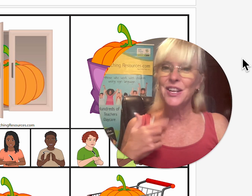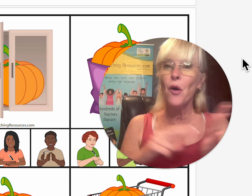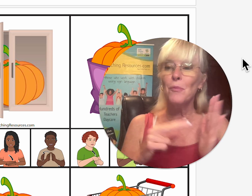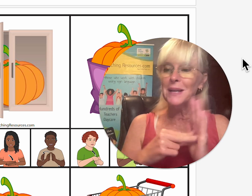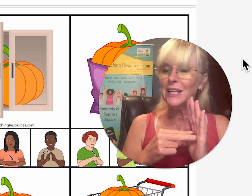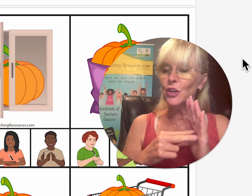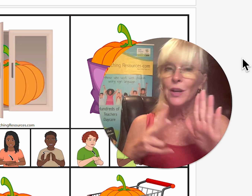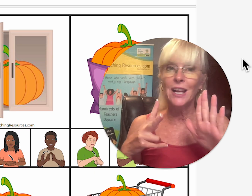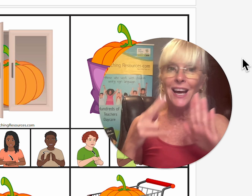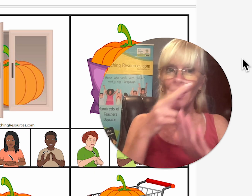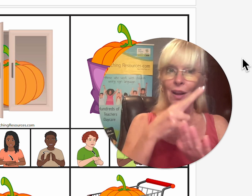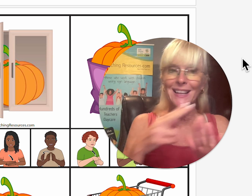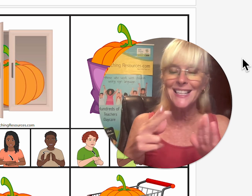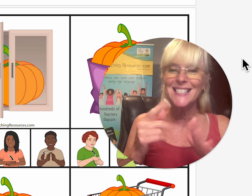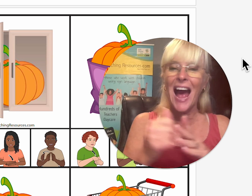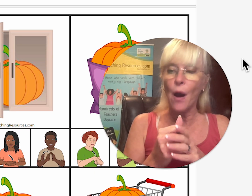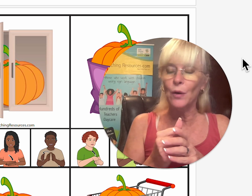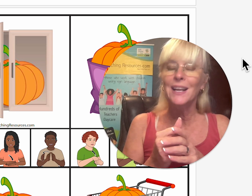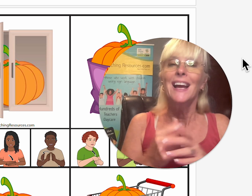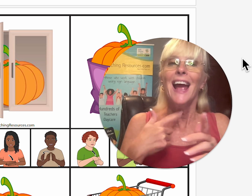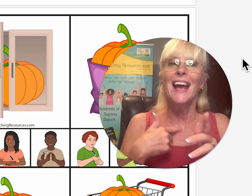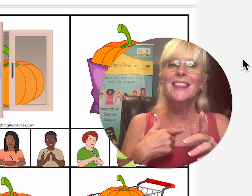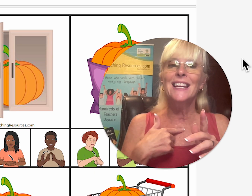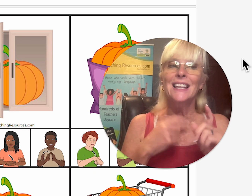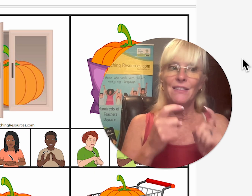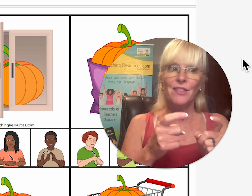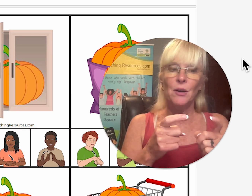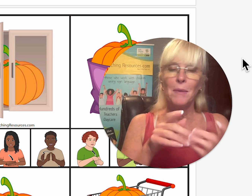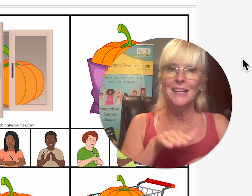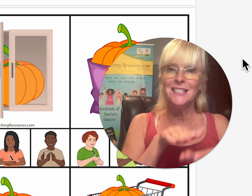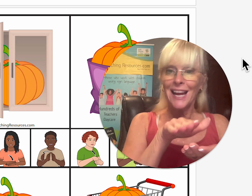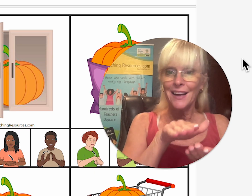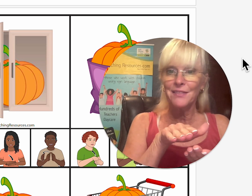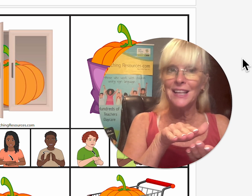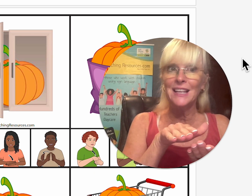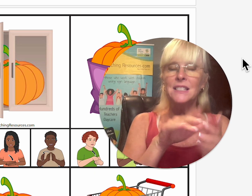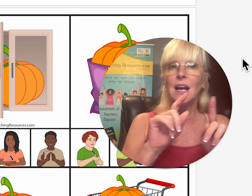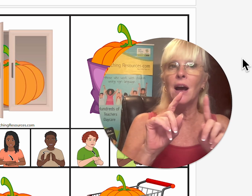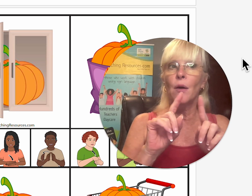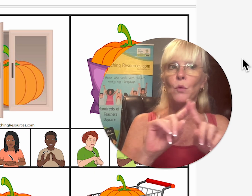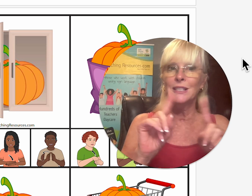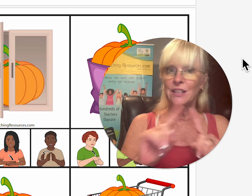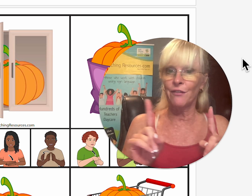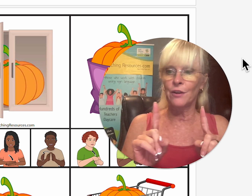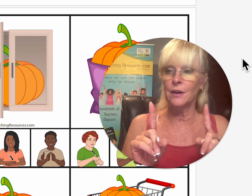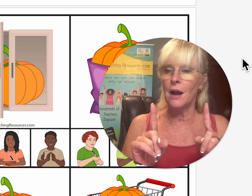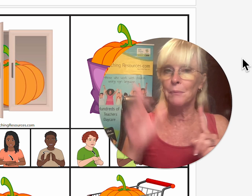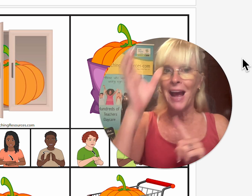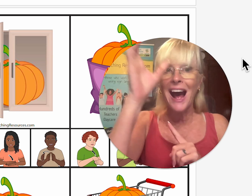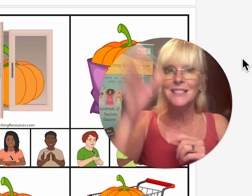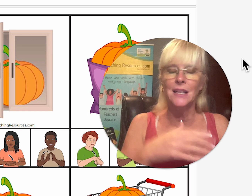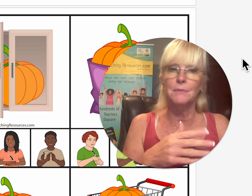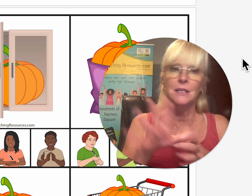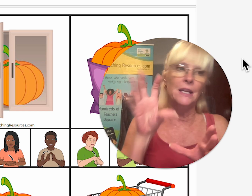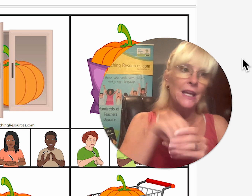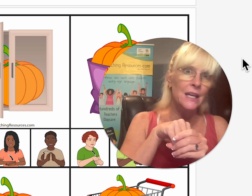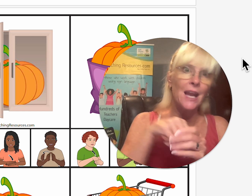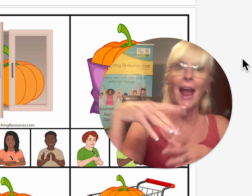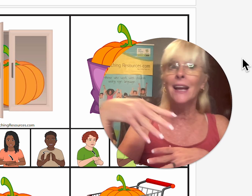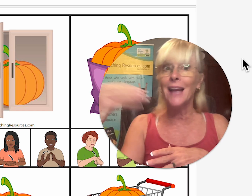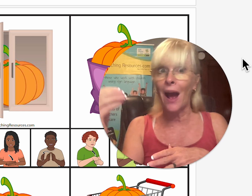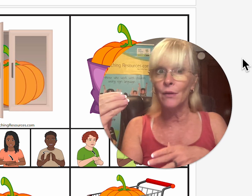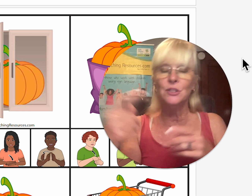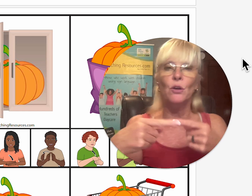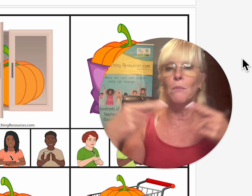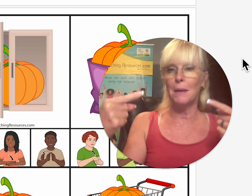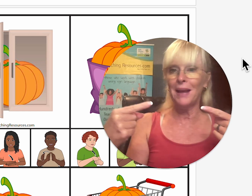differentiation. So meaning you can cut all of these out and then give them a stack of these with different concepts in